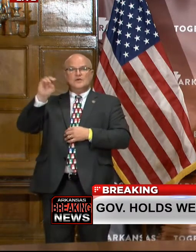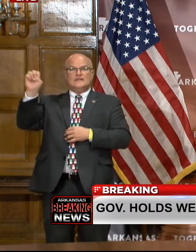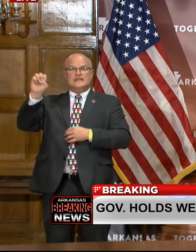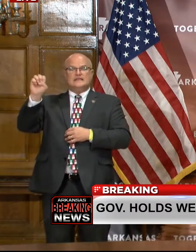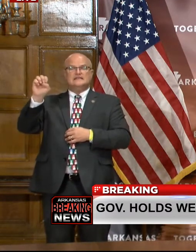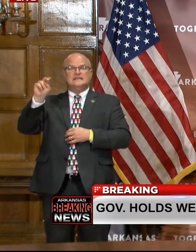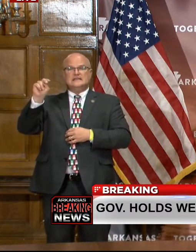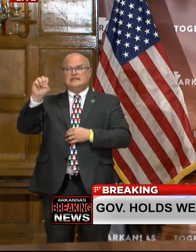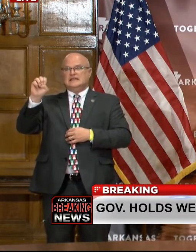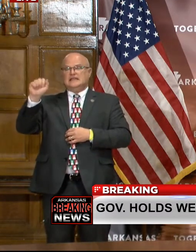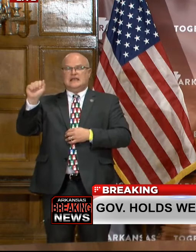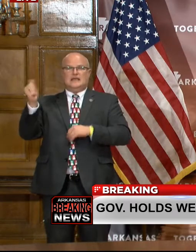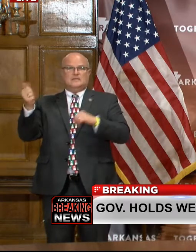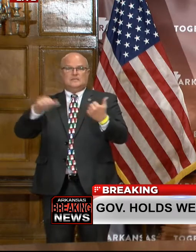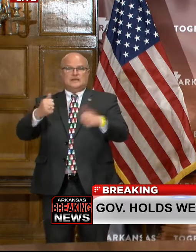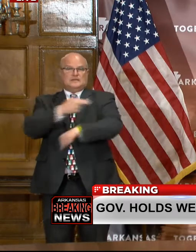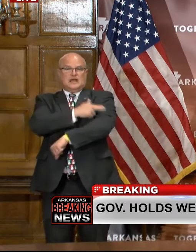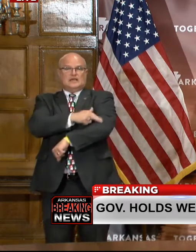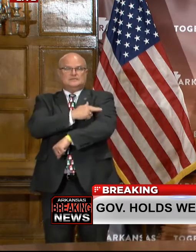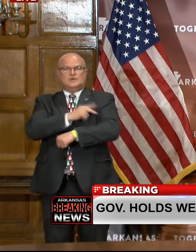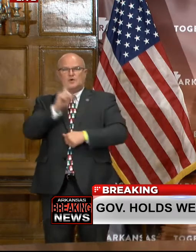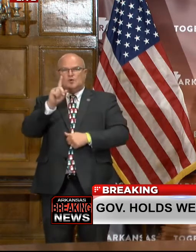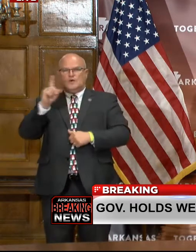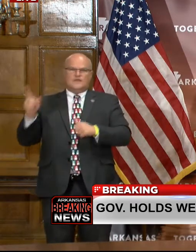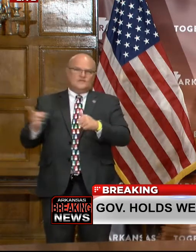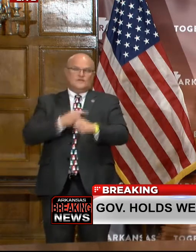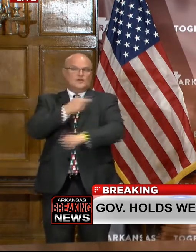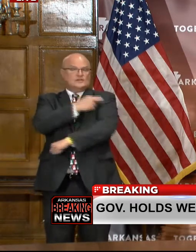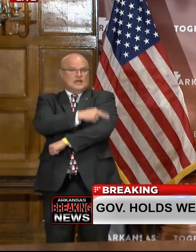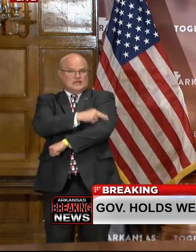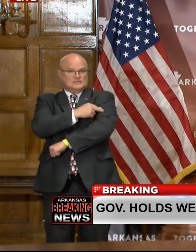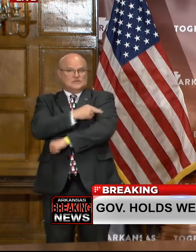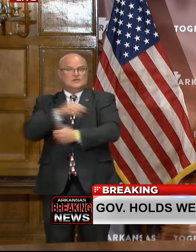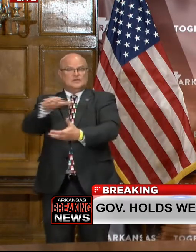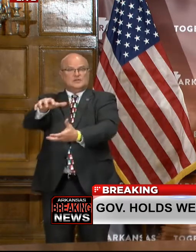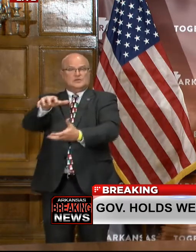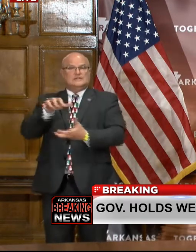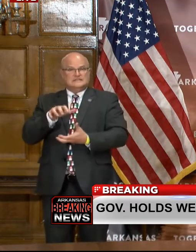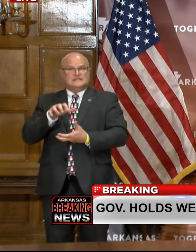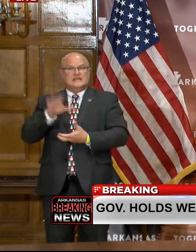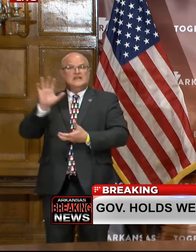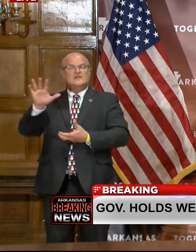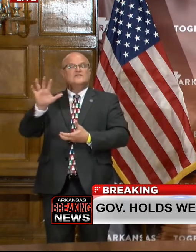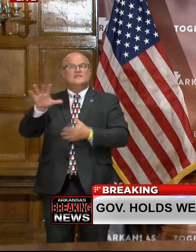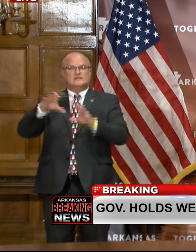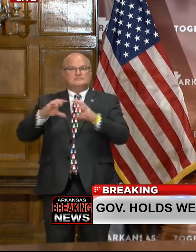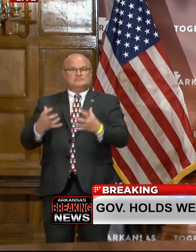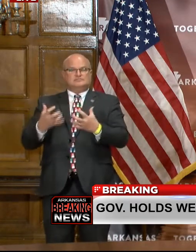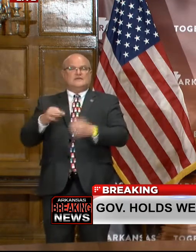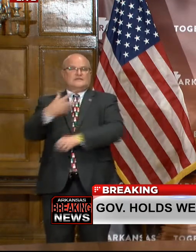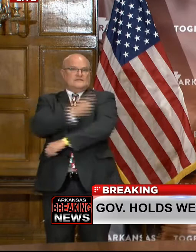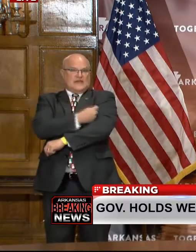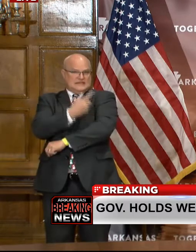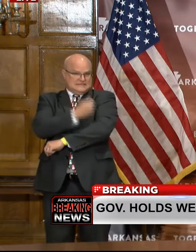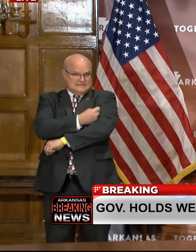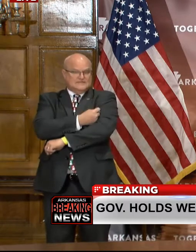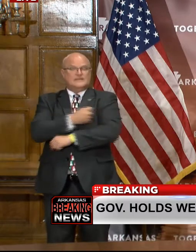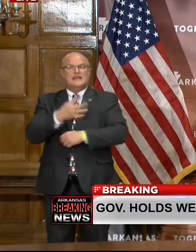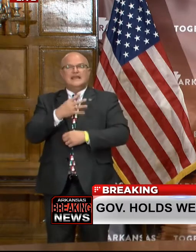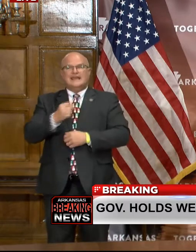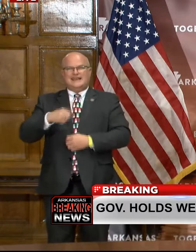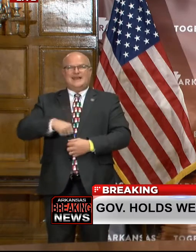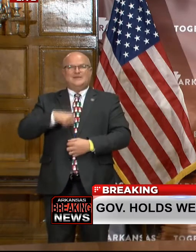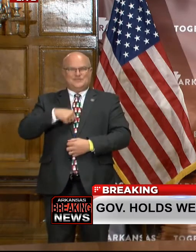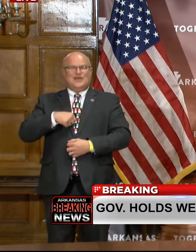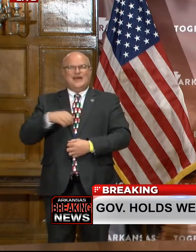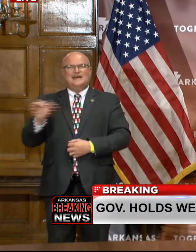Baptist Memorial Hospital in Jonesboro was one of the first hospitals to receive their allotment of the vaccines, and I was proud